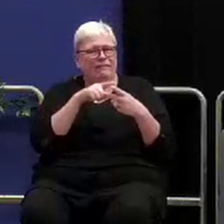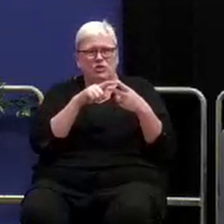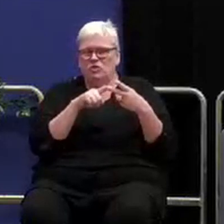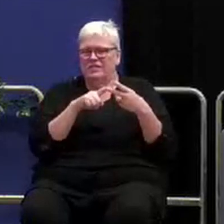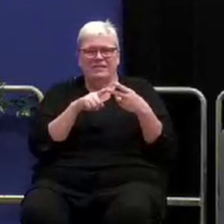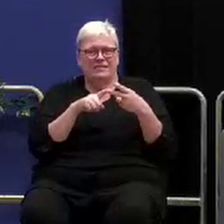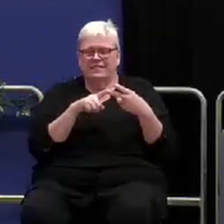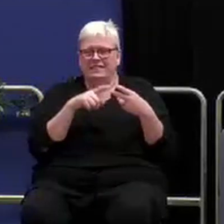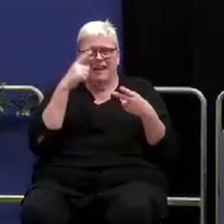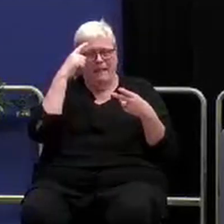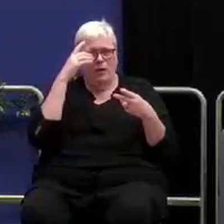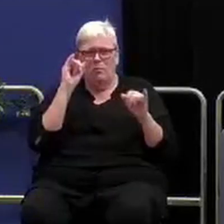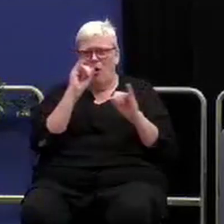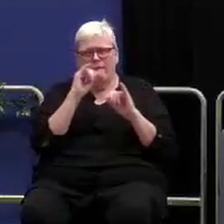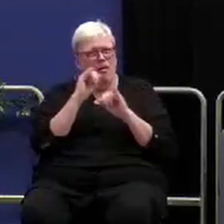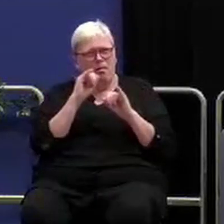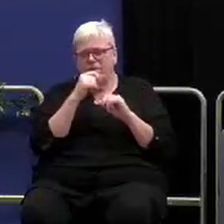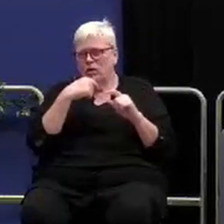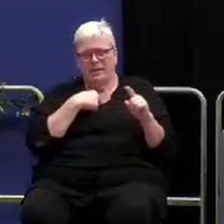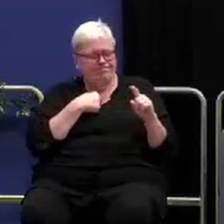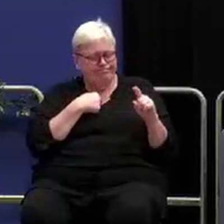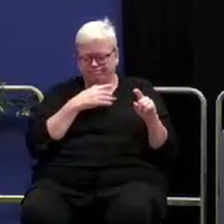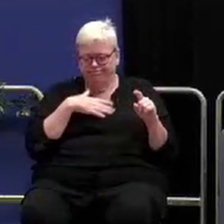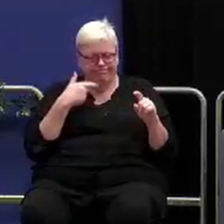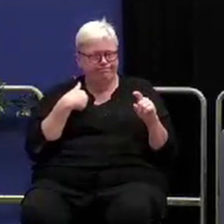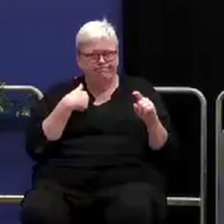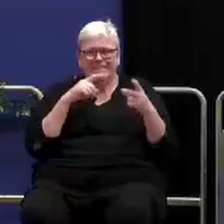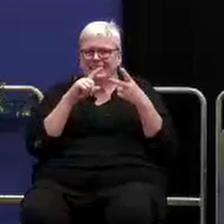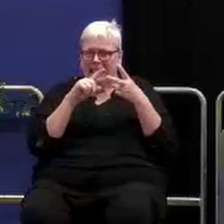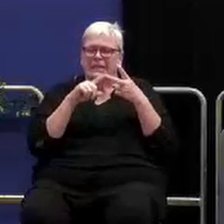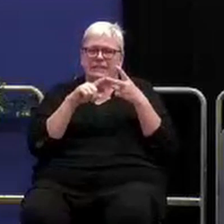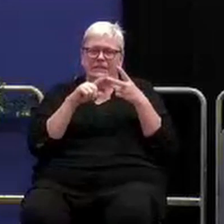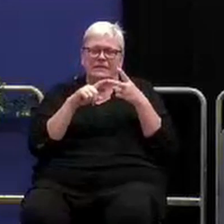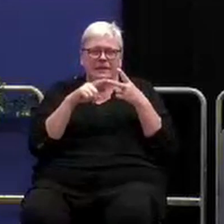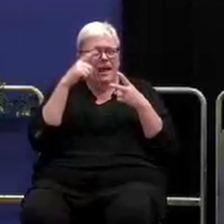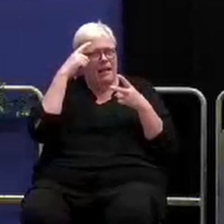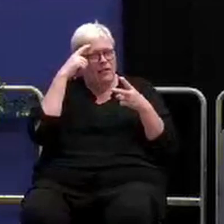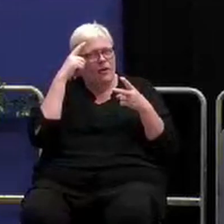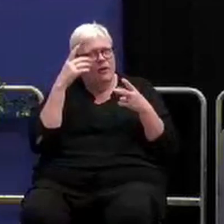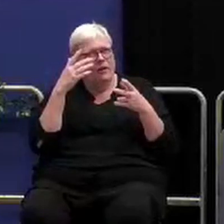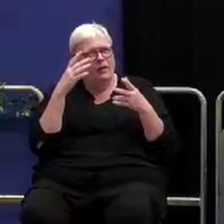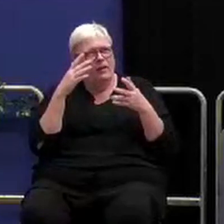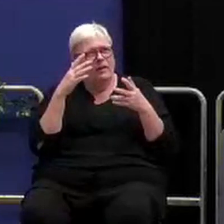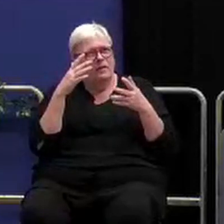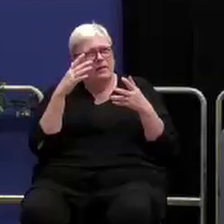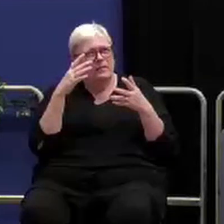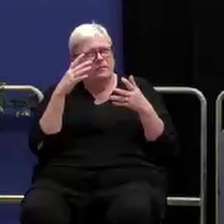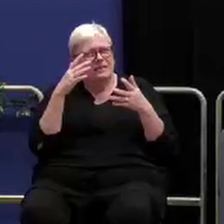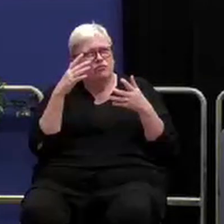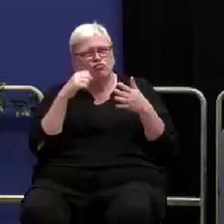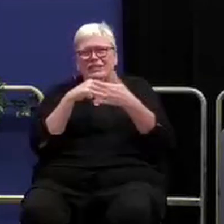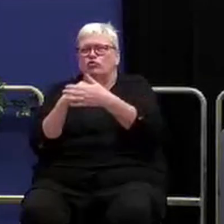One, I thought it would be re-traumatizing for me. But secondly, I thought it would constrain me